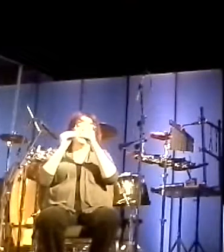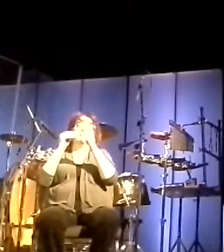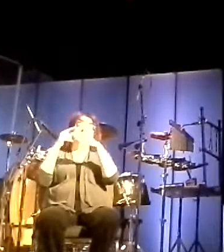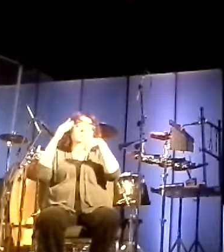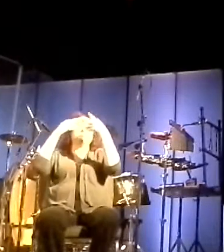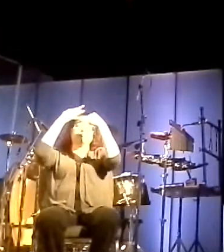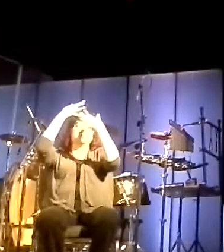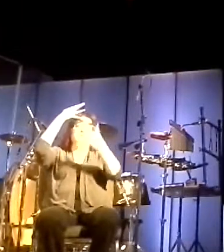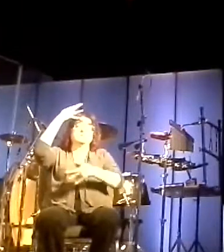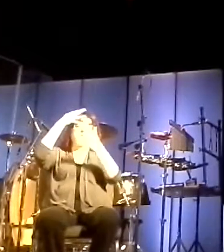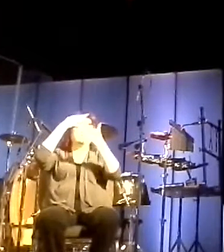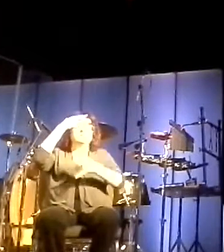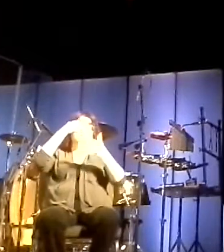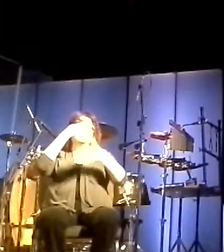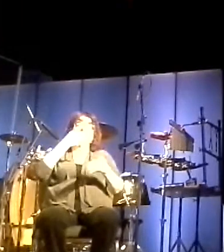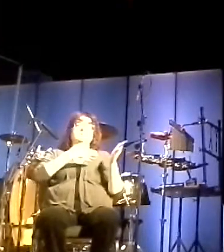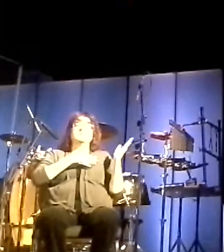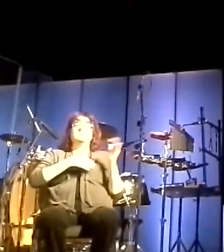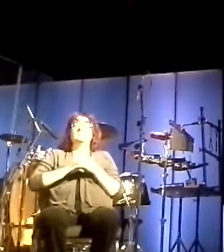by.